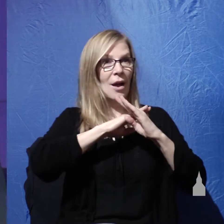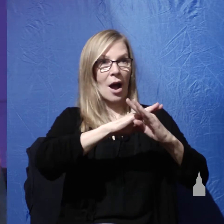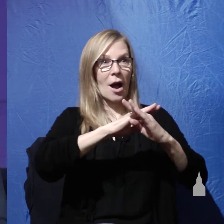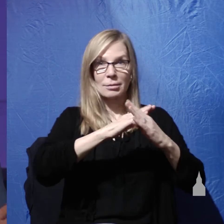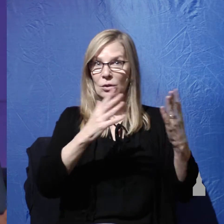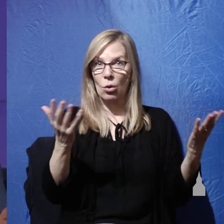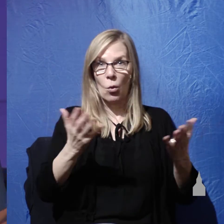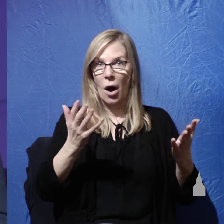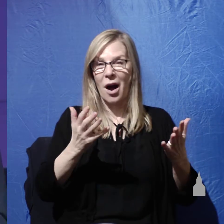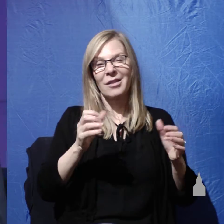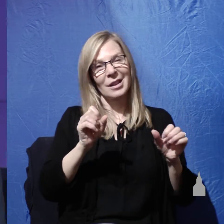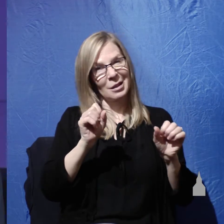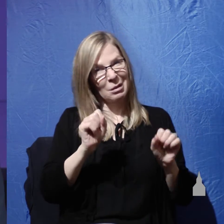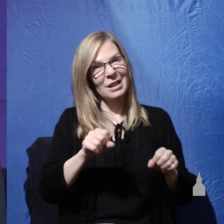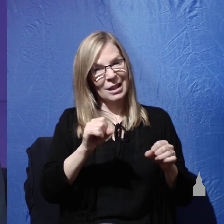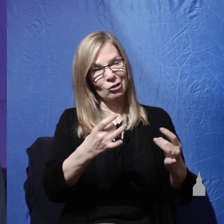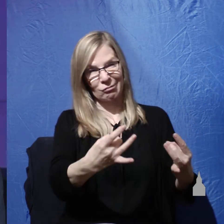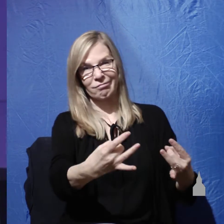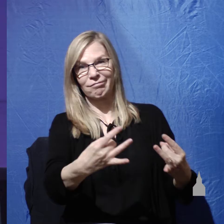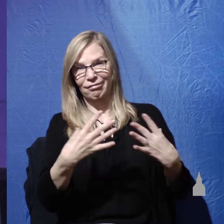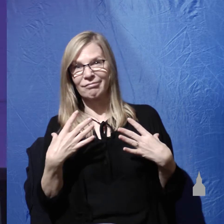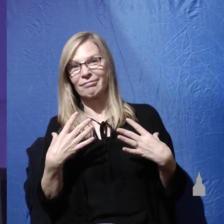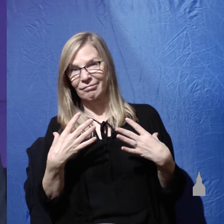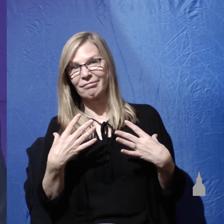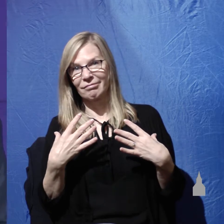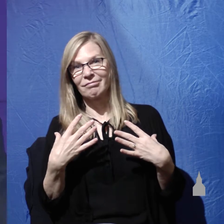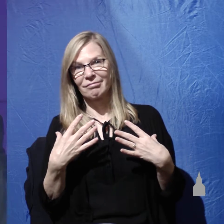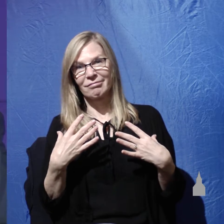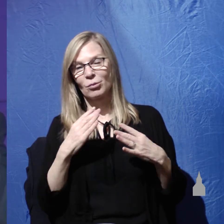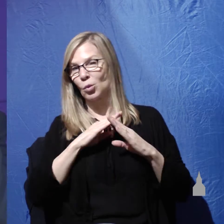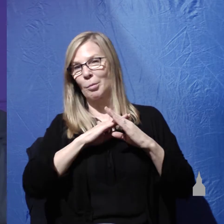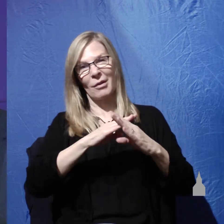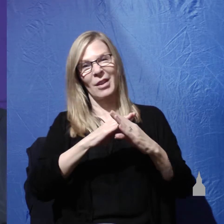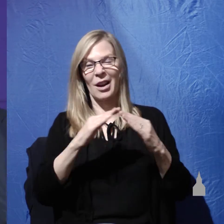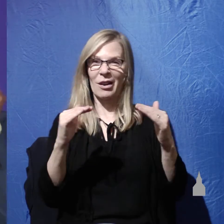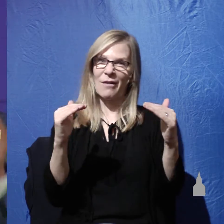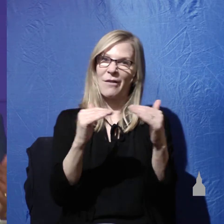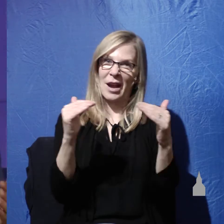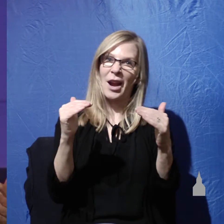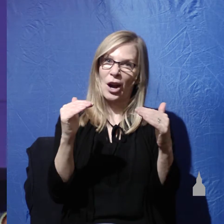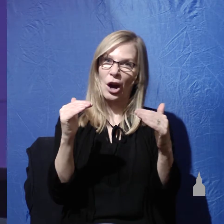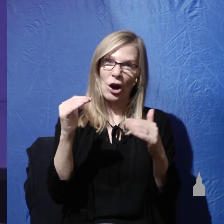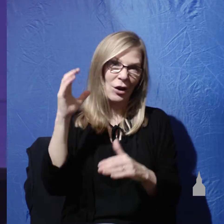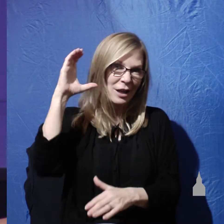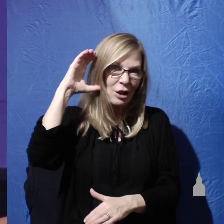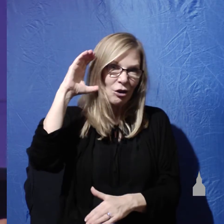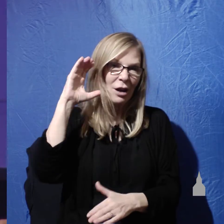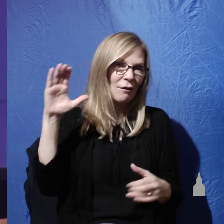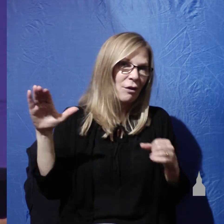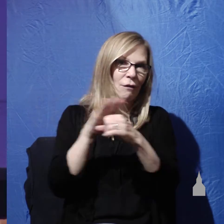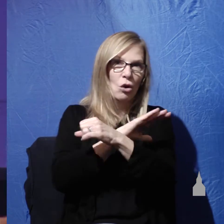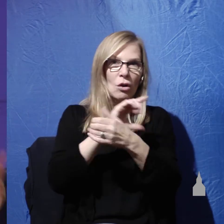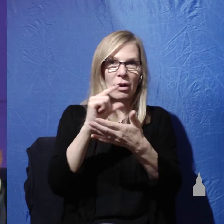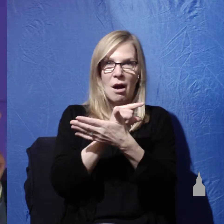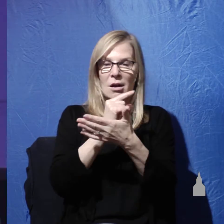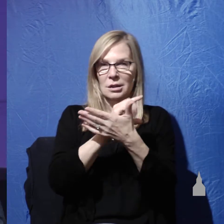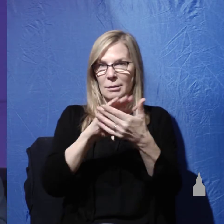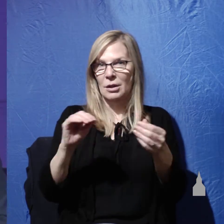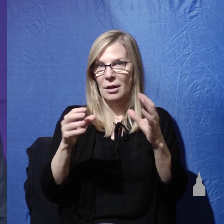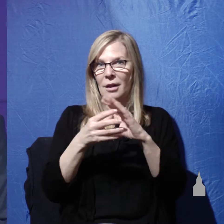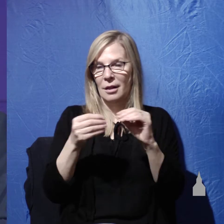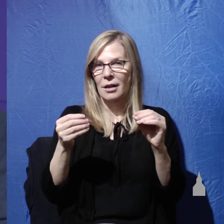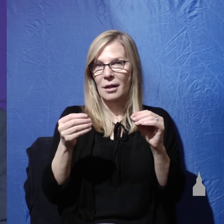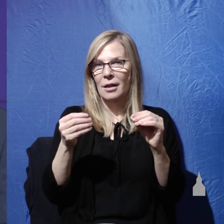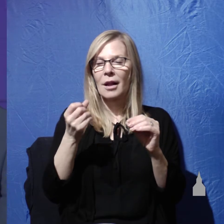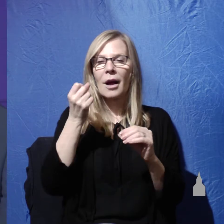of potential antagonism against him that will prevent a fair hearing of the gospel. But watch what